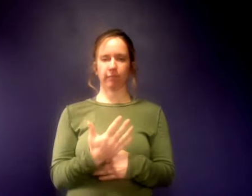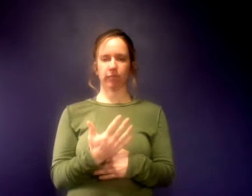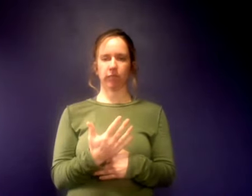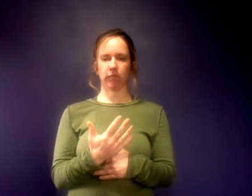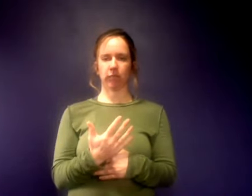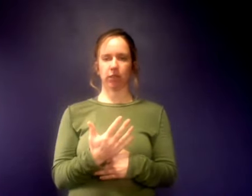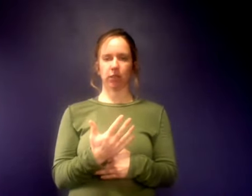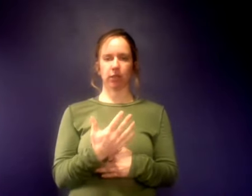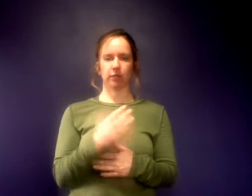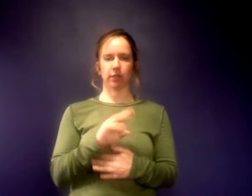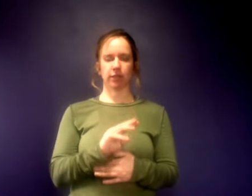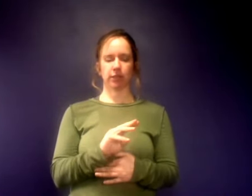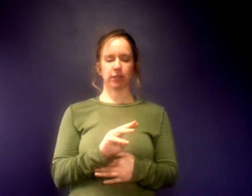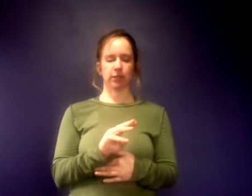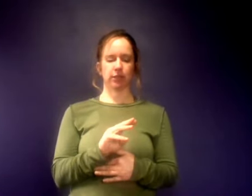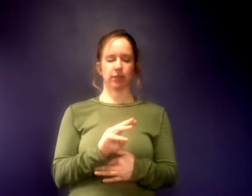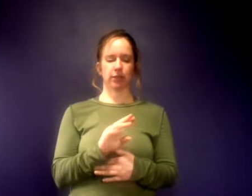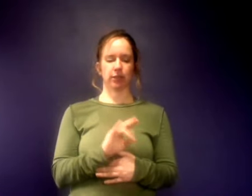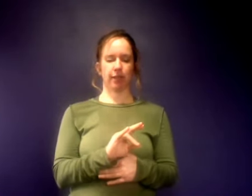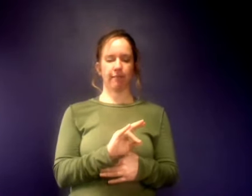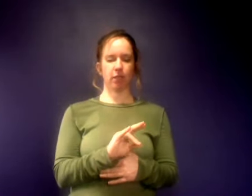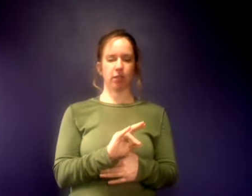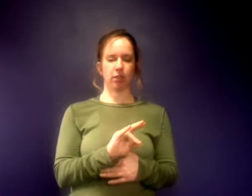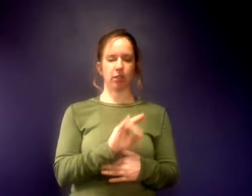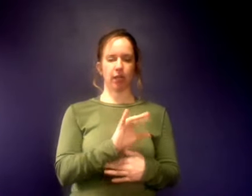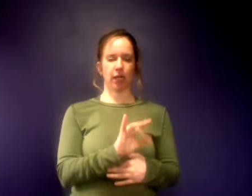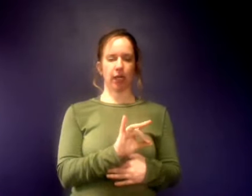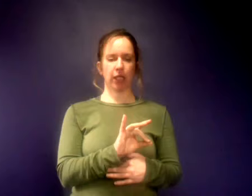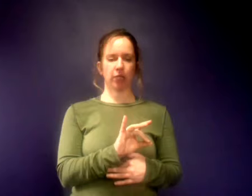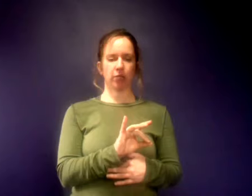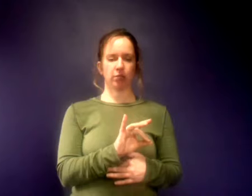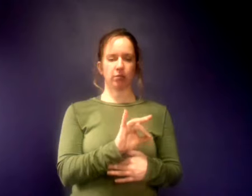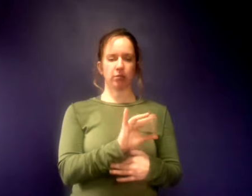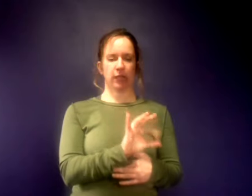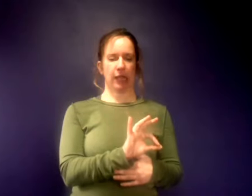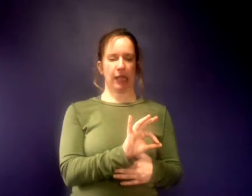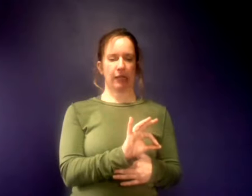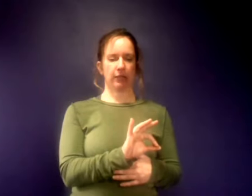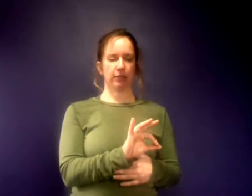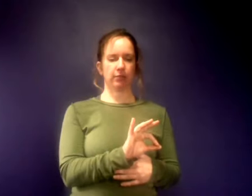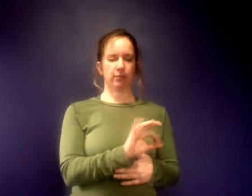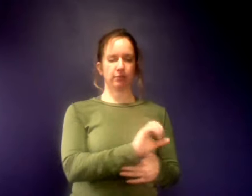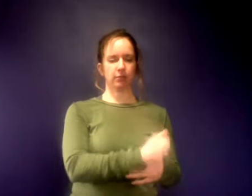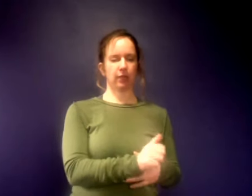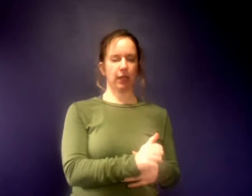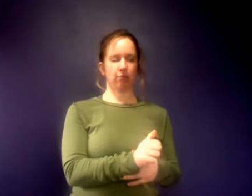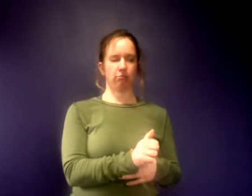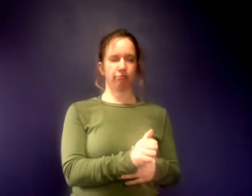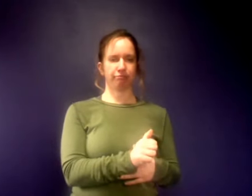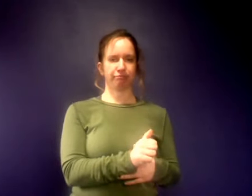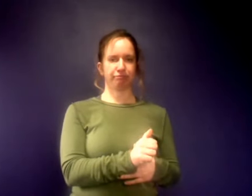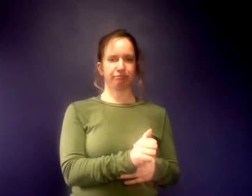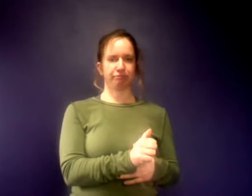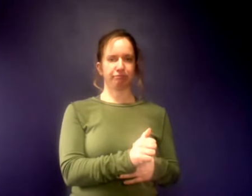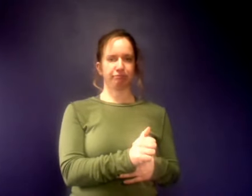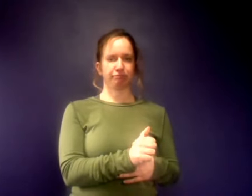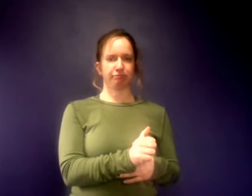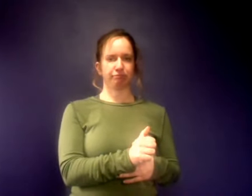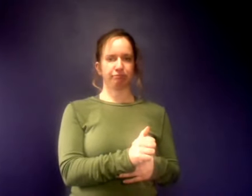4, 5, 6, 7, 8, 9,